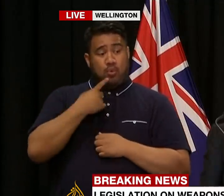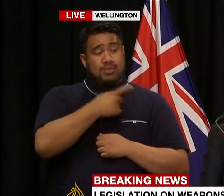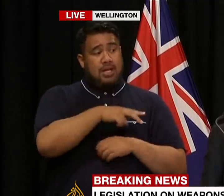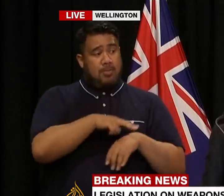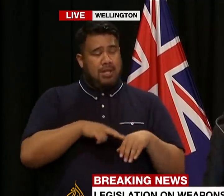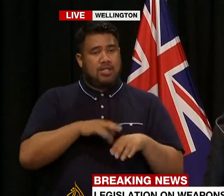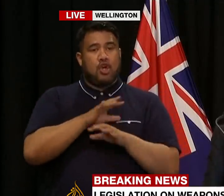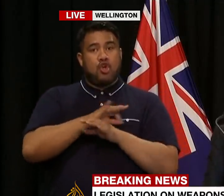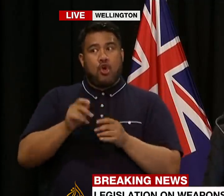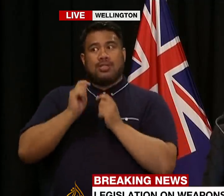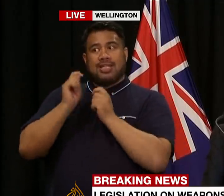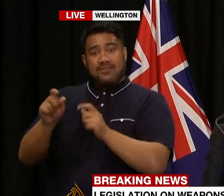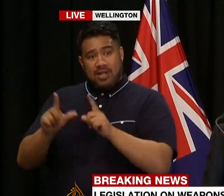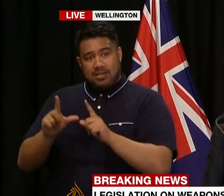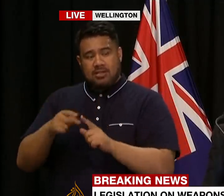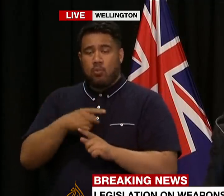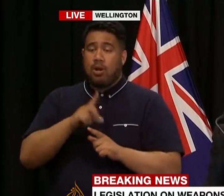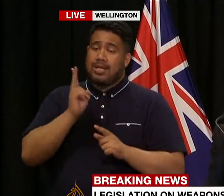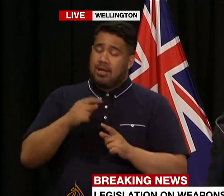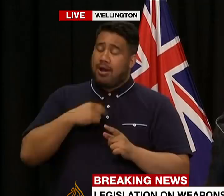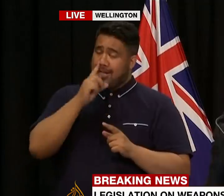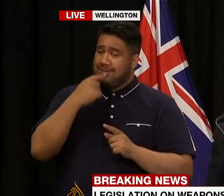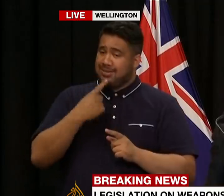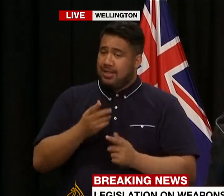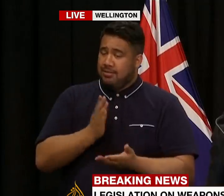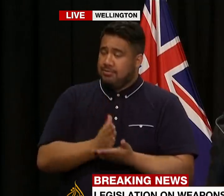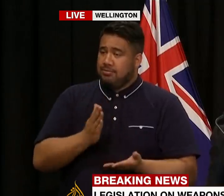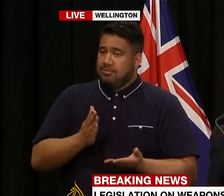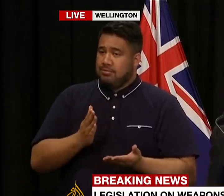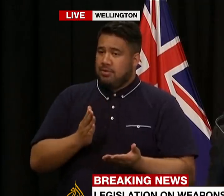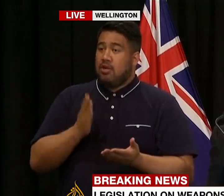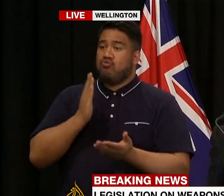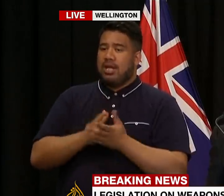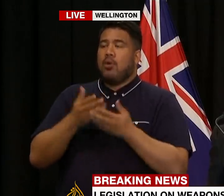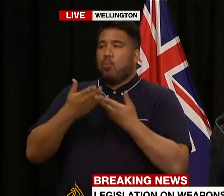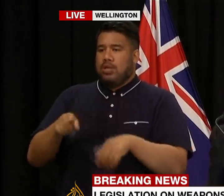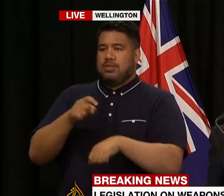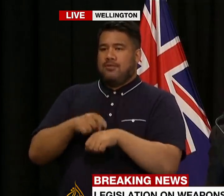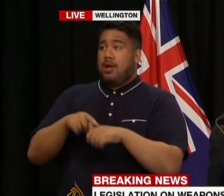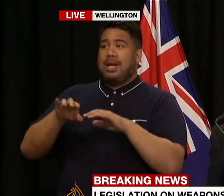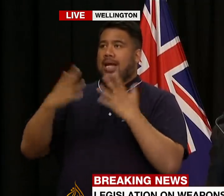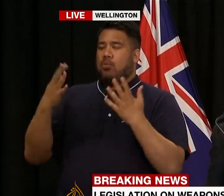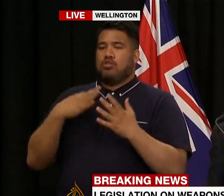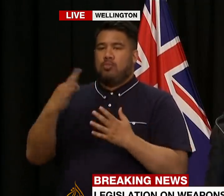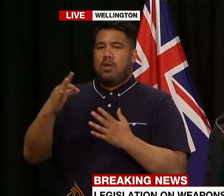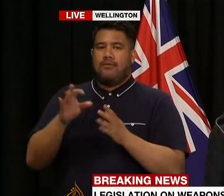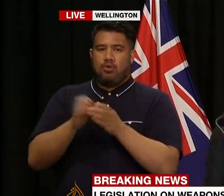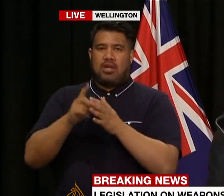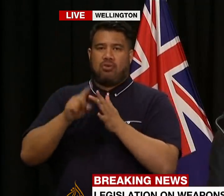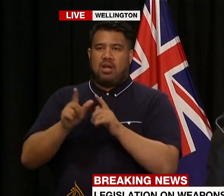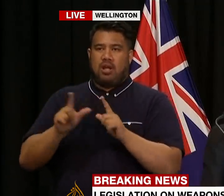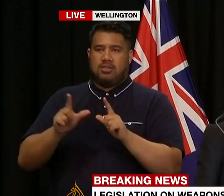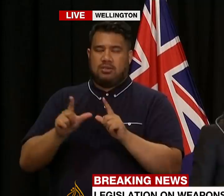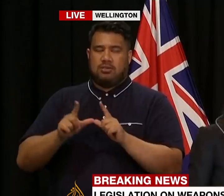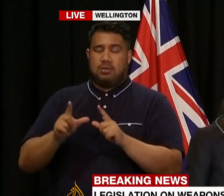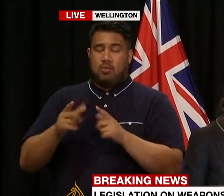hold off on granting any? Again, I think I can say with absolute assurity, it is absolutely pointless for anyone to apply. Prime